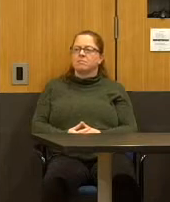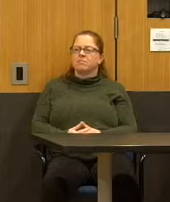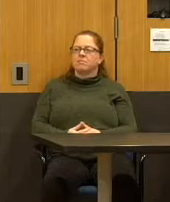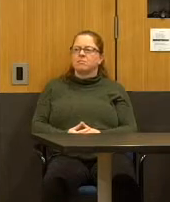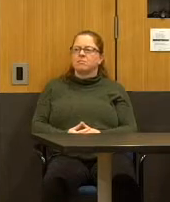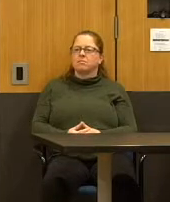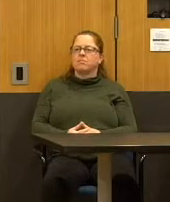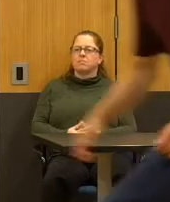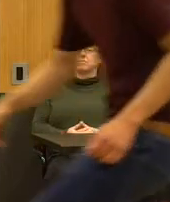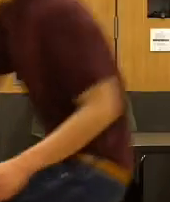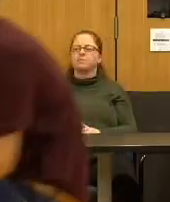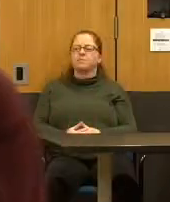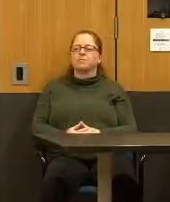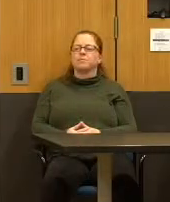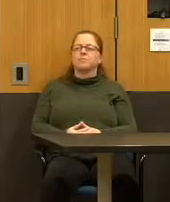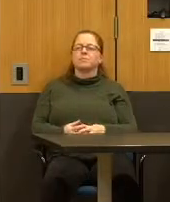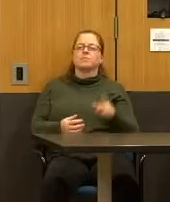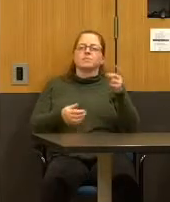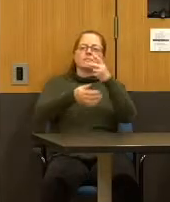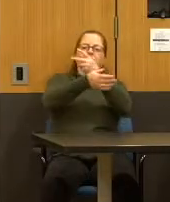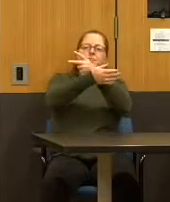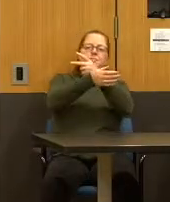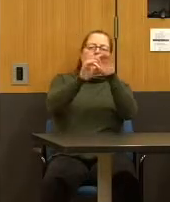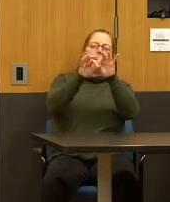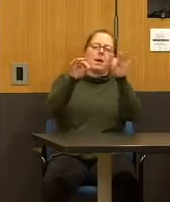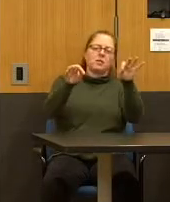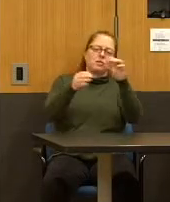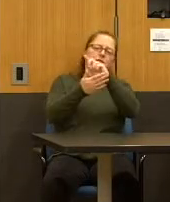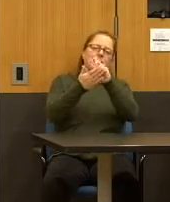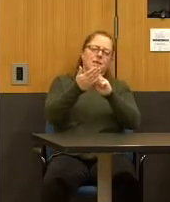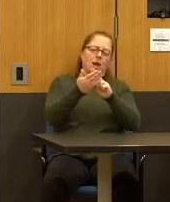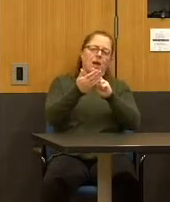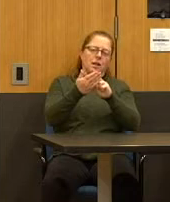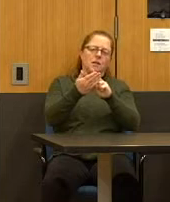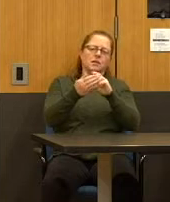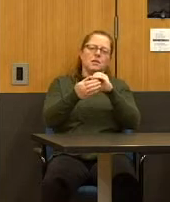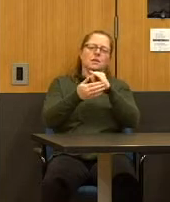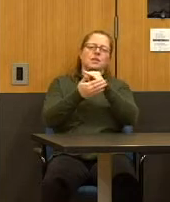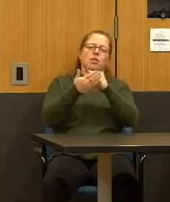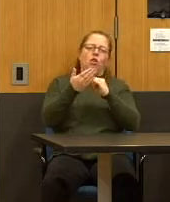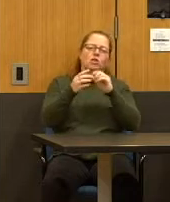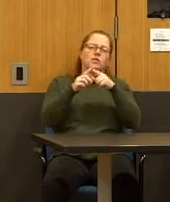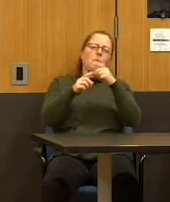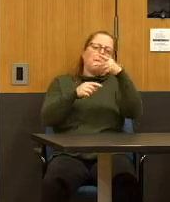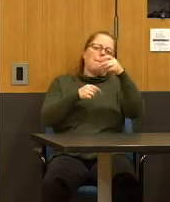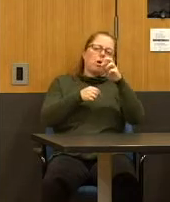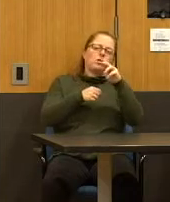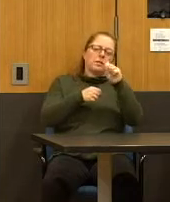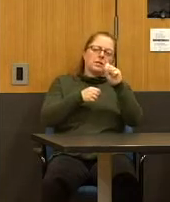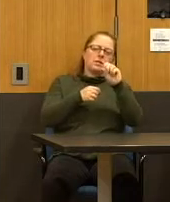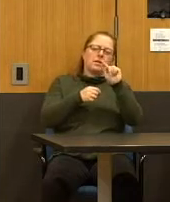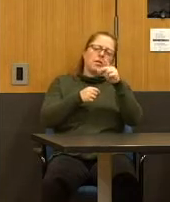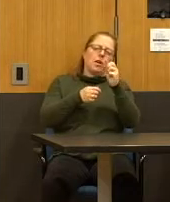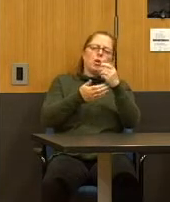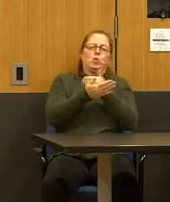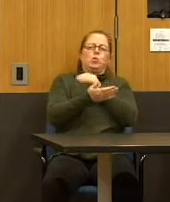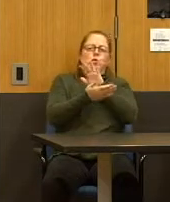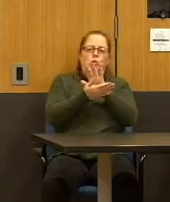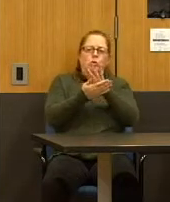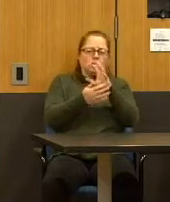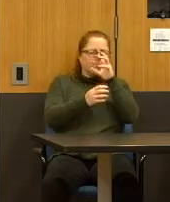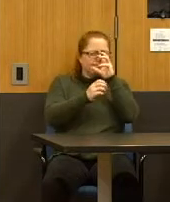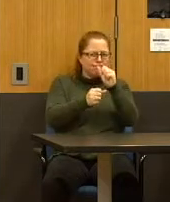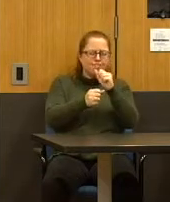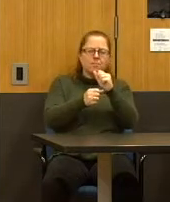So she has a master's degree of design in design and decorative arts from Parsons, the New School. She's particularly interested in social